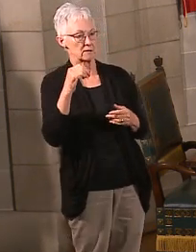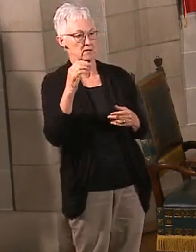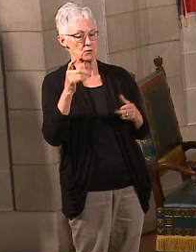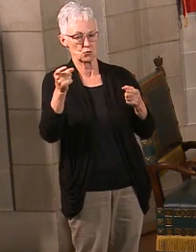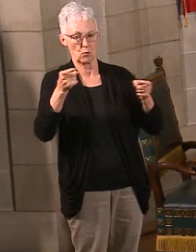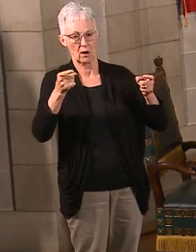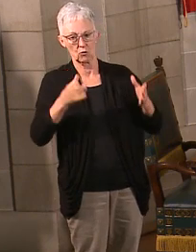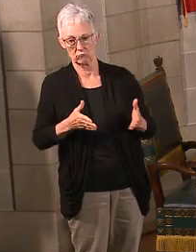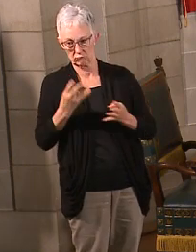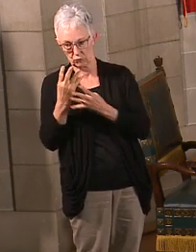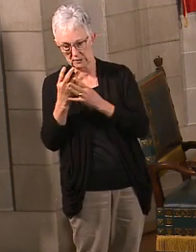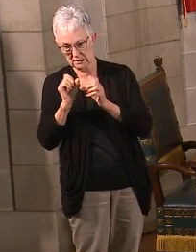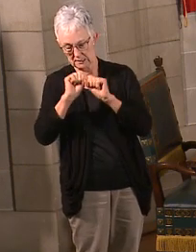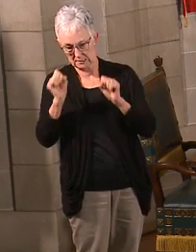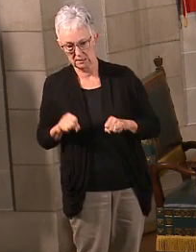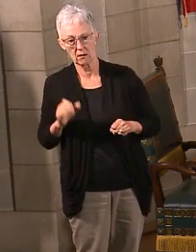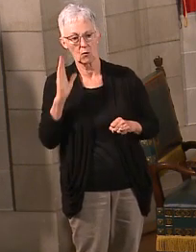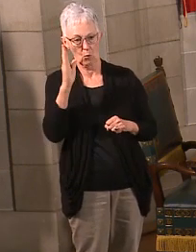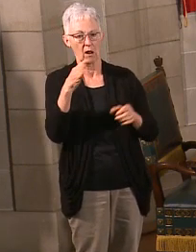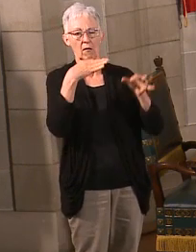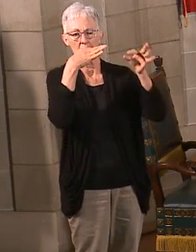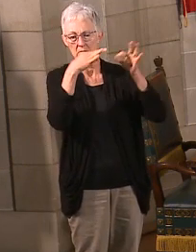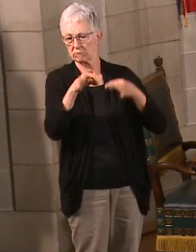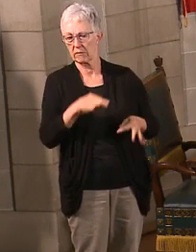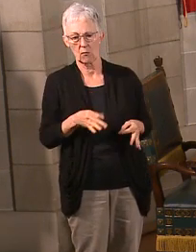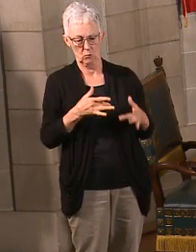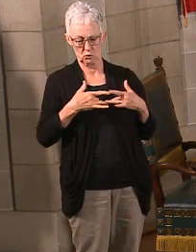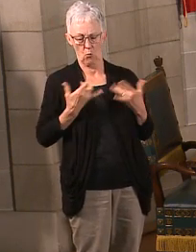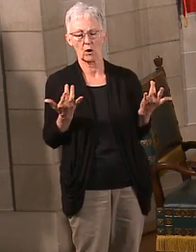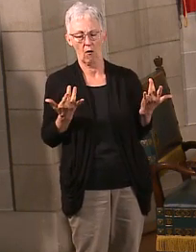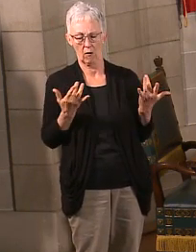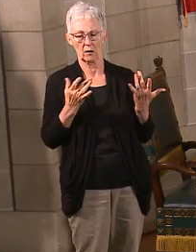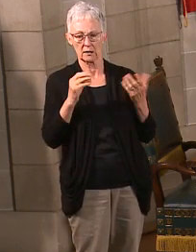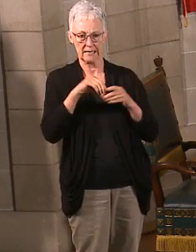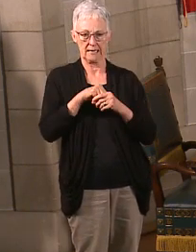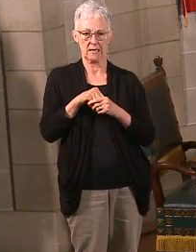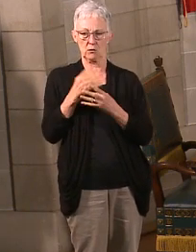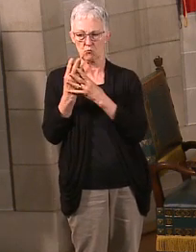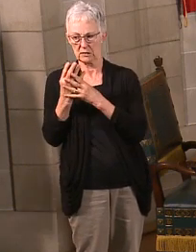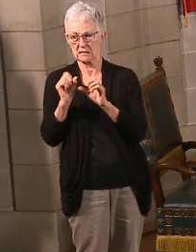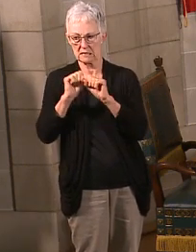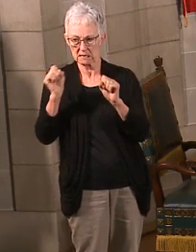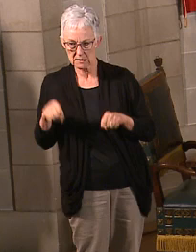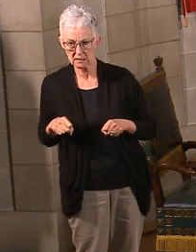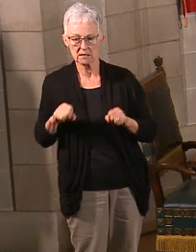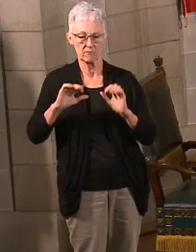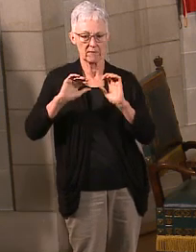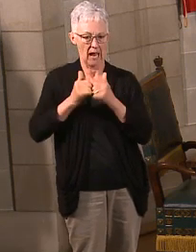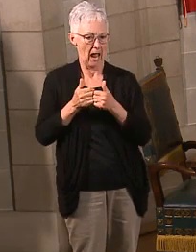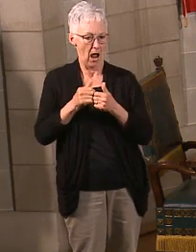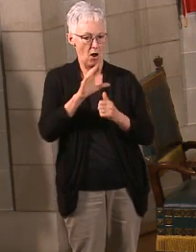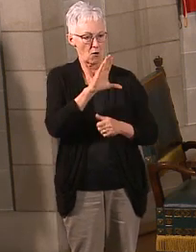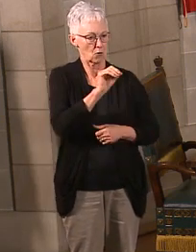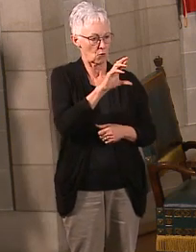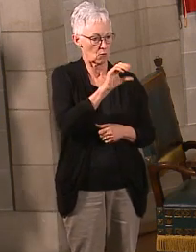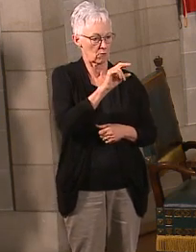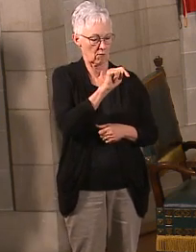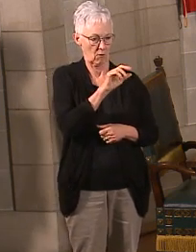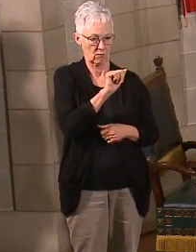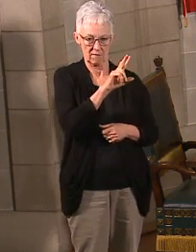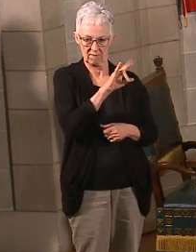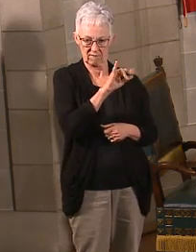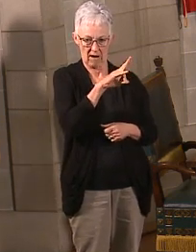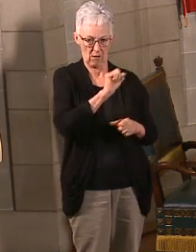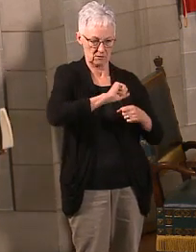actually have some other things that we're going to update on, and then we'll get into questions and answers. So, but before we do that, we'll go ahead and bring up Director